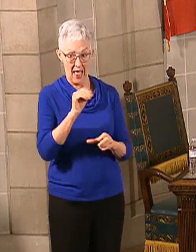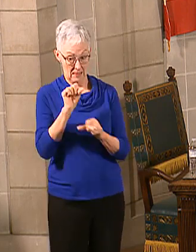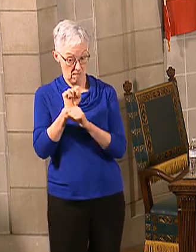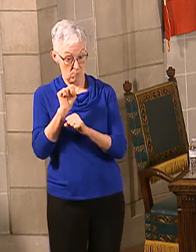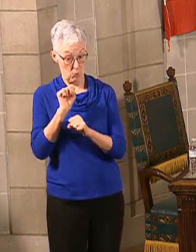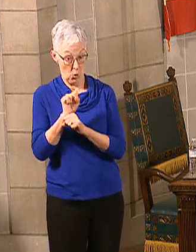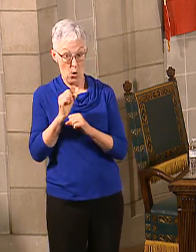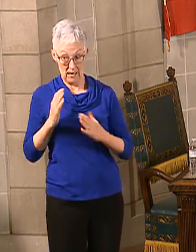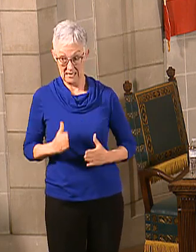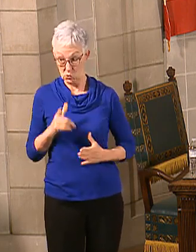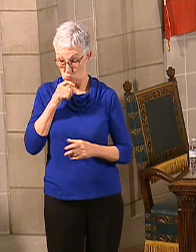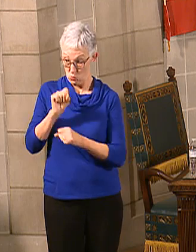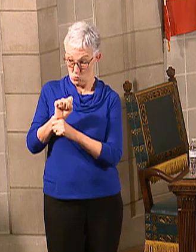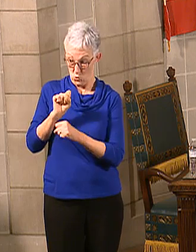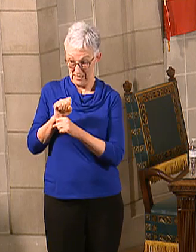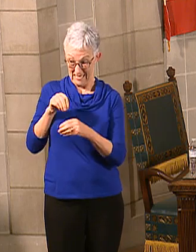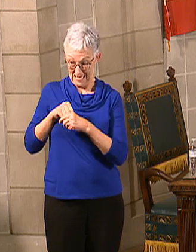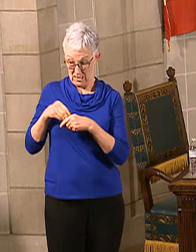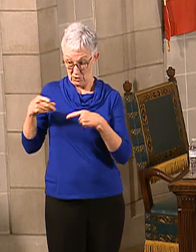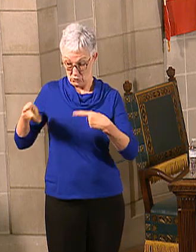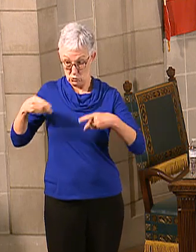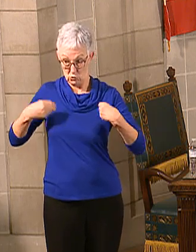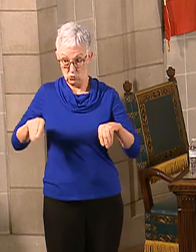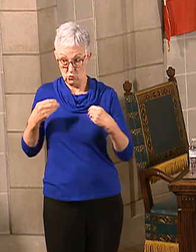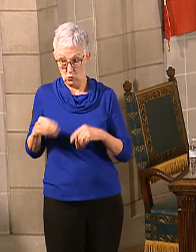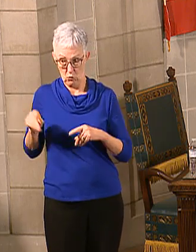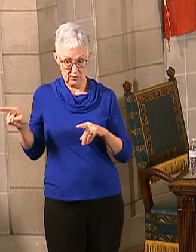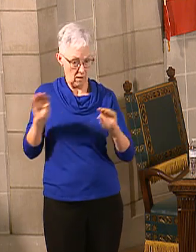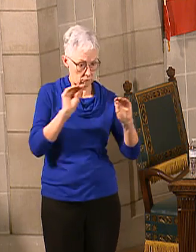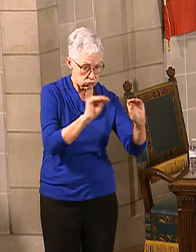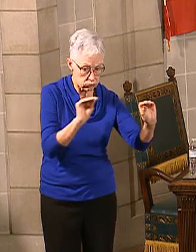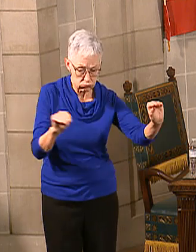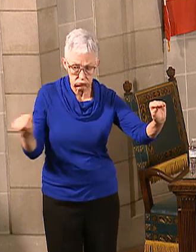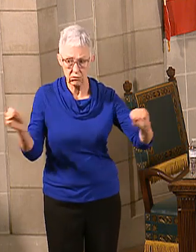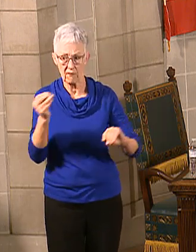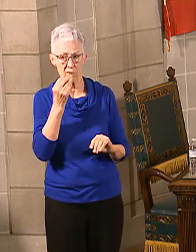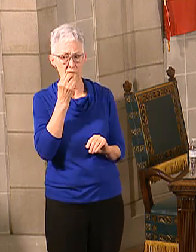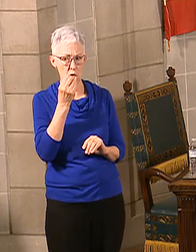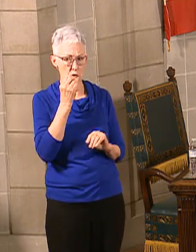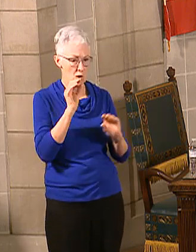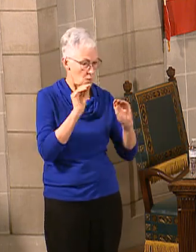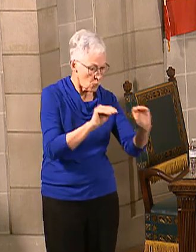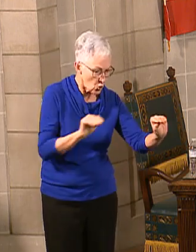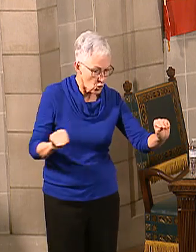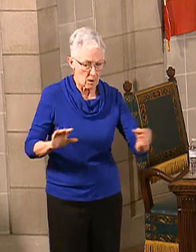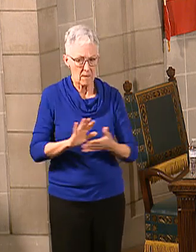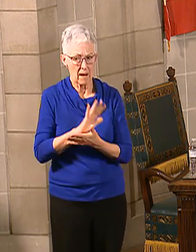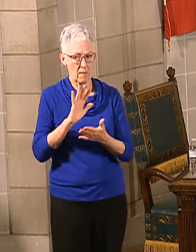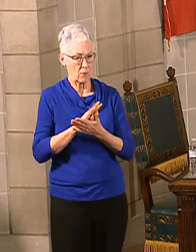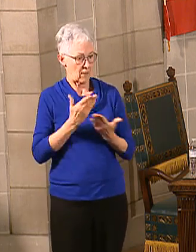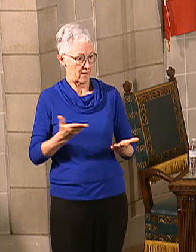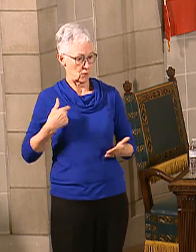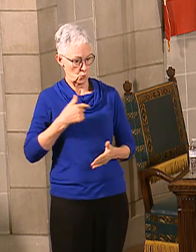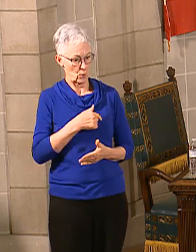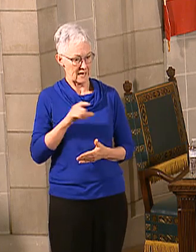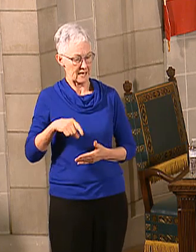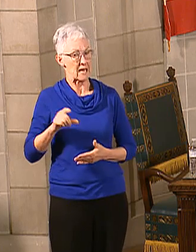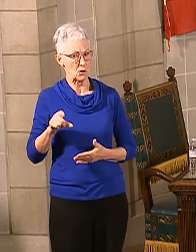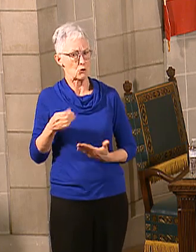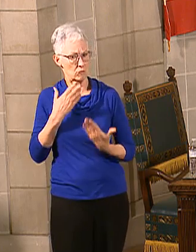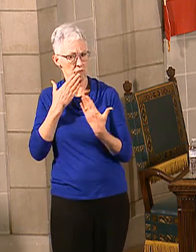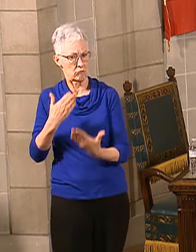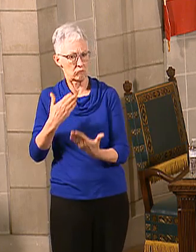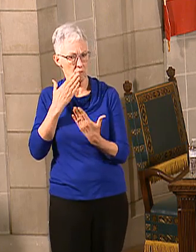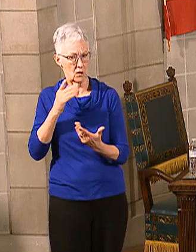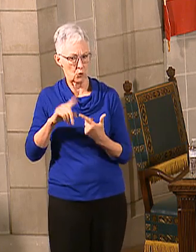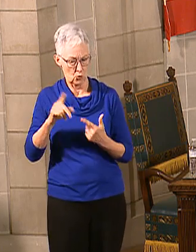that are providing the food and the essentials that you need and that are on the shelves in those grocery stores, because we